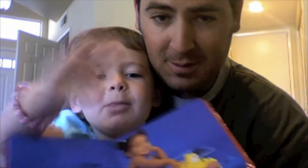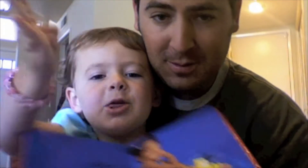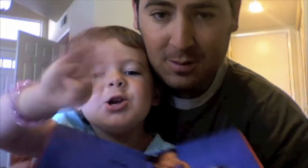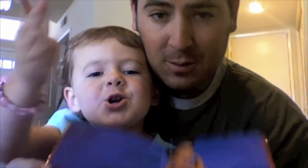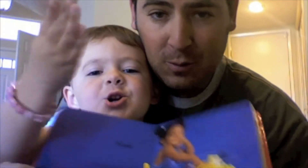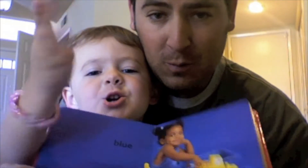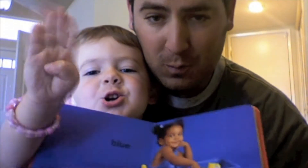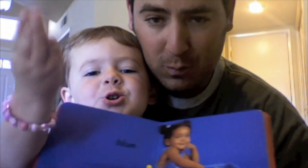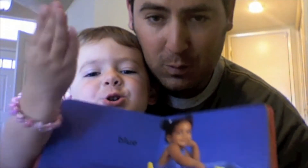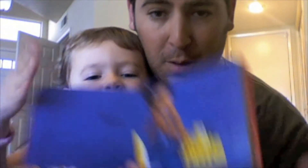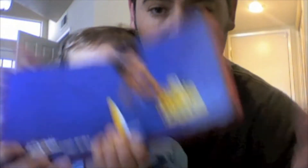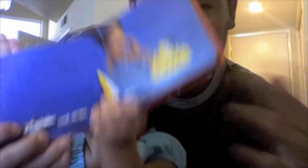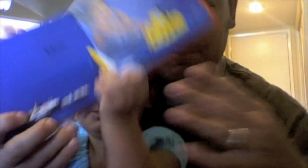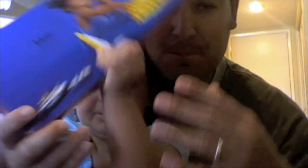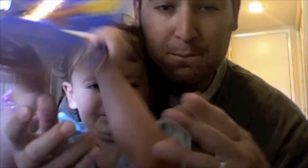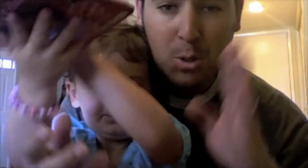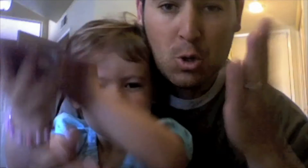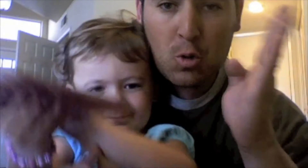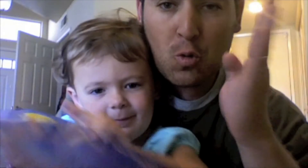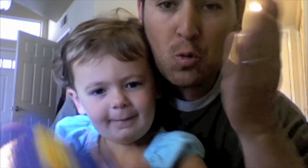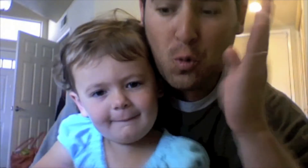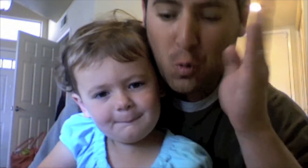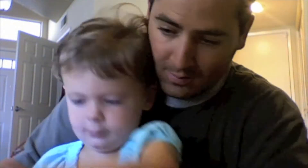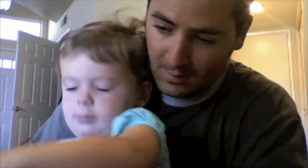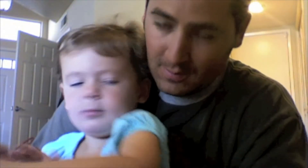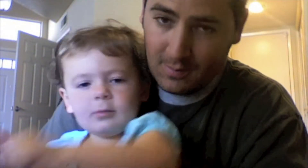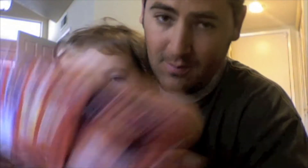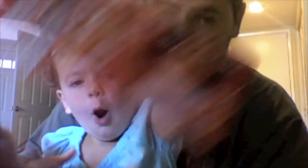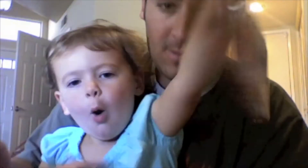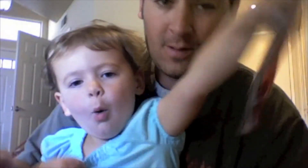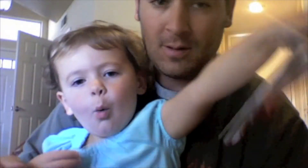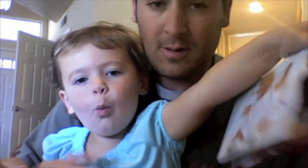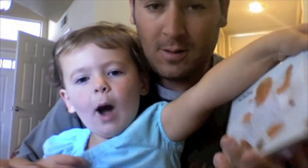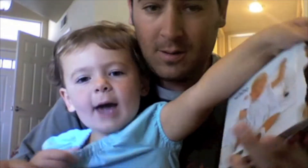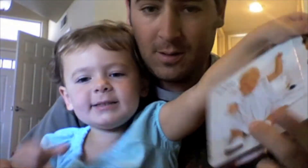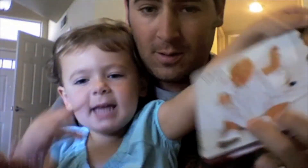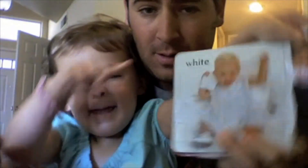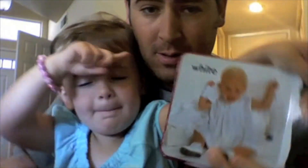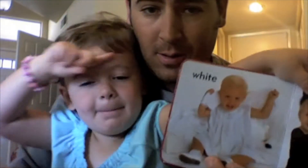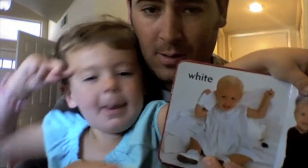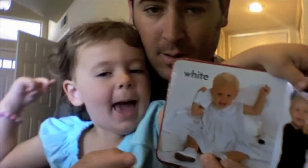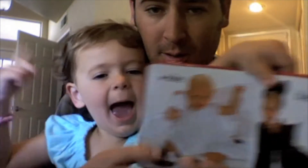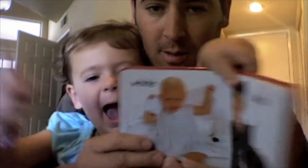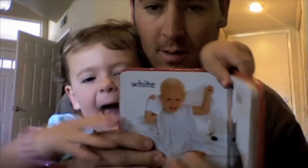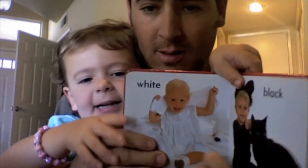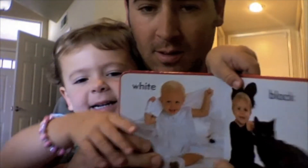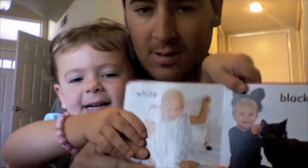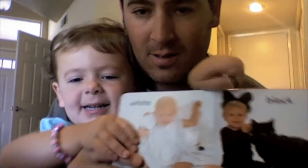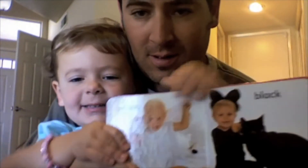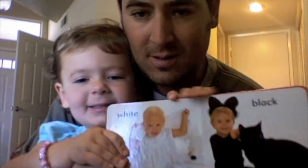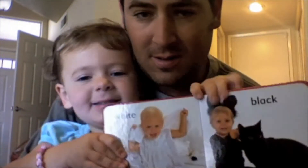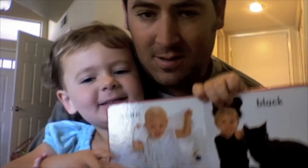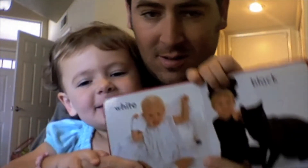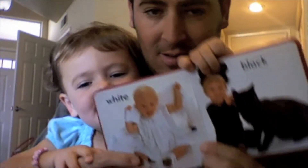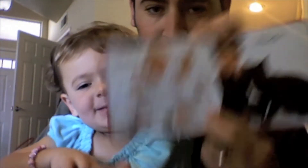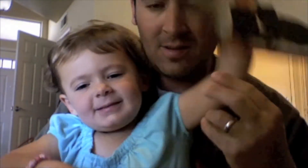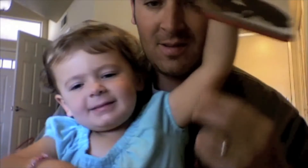us that babies, very early in life, even without any exposure to sign language, have some